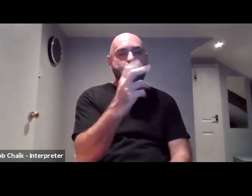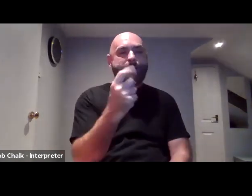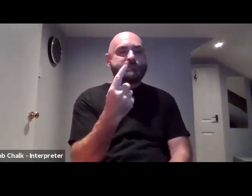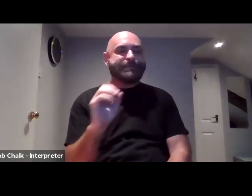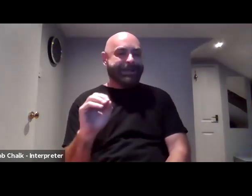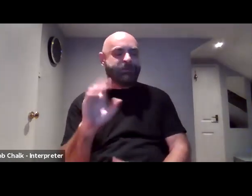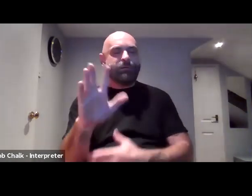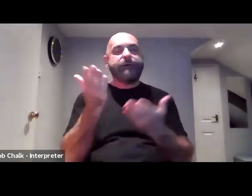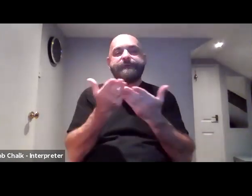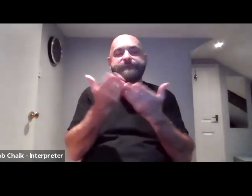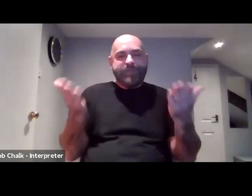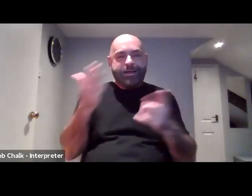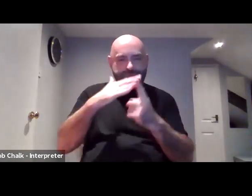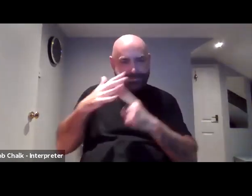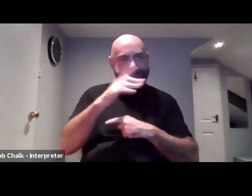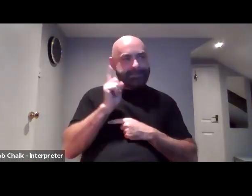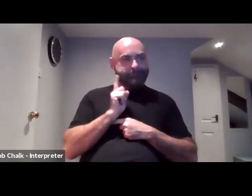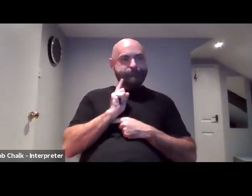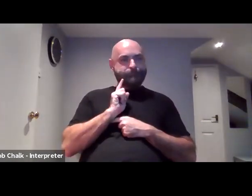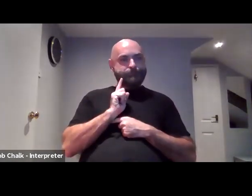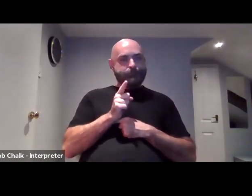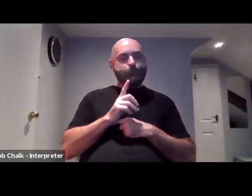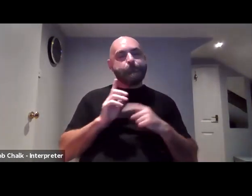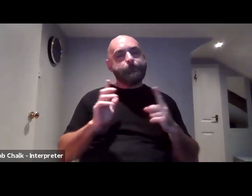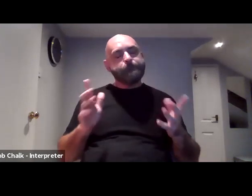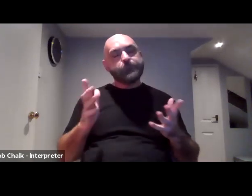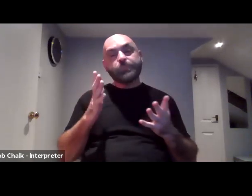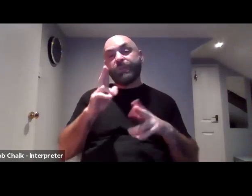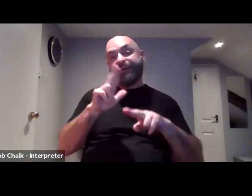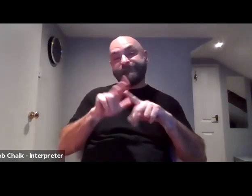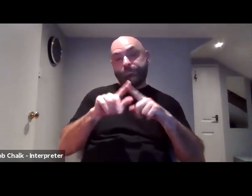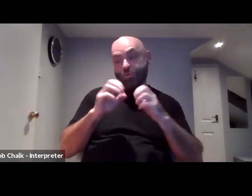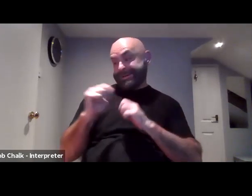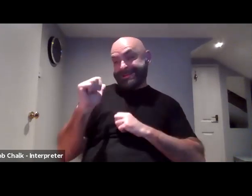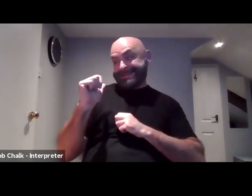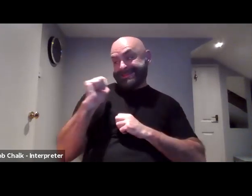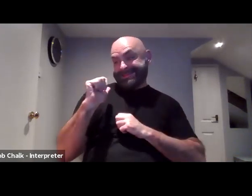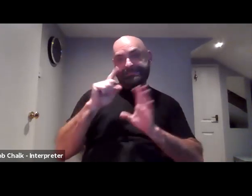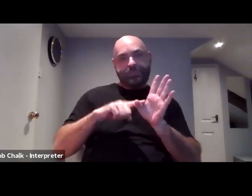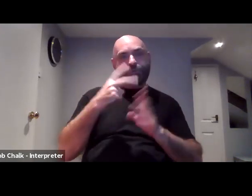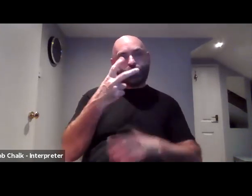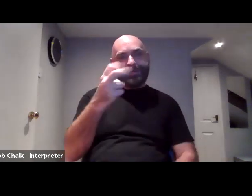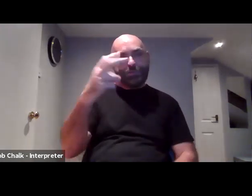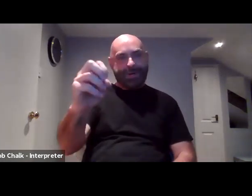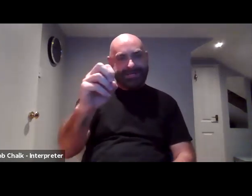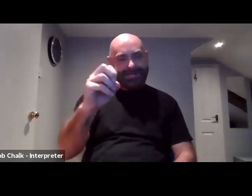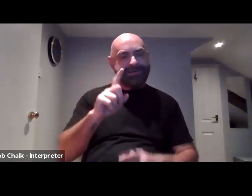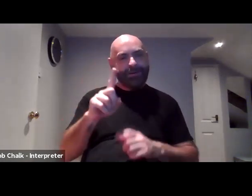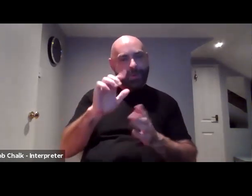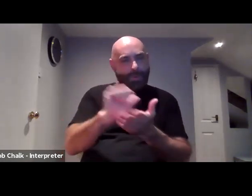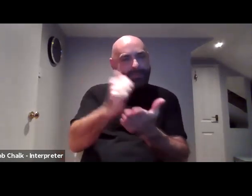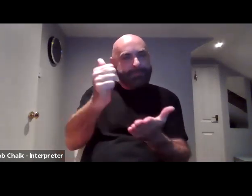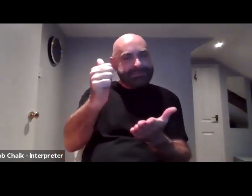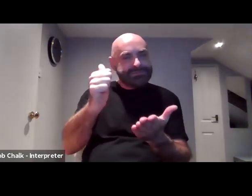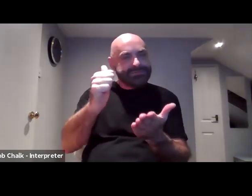Fair Society, Healthy Lives. And then in February this year, 2020, we published